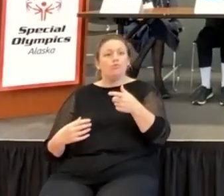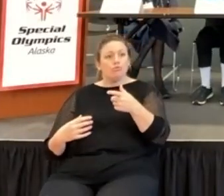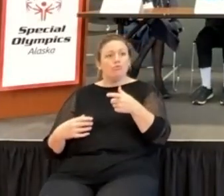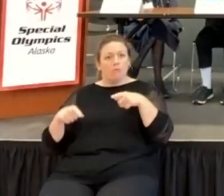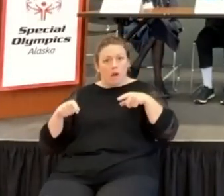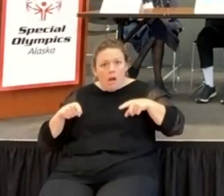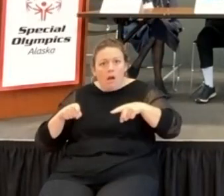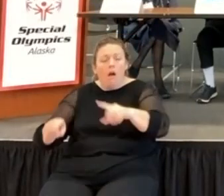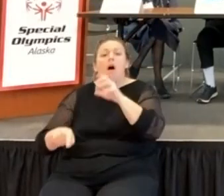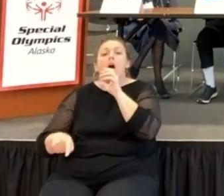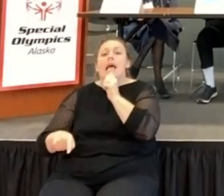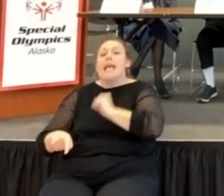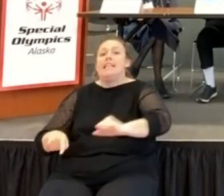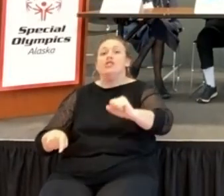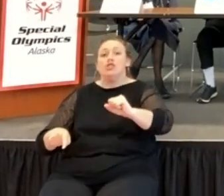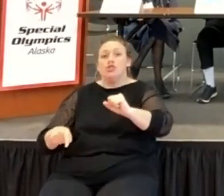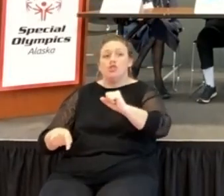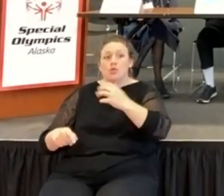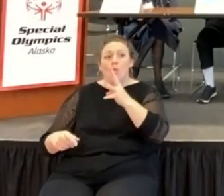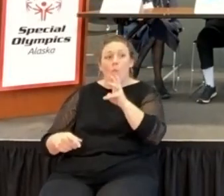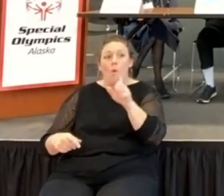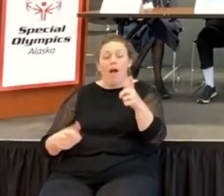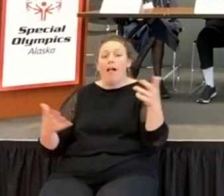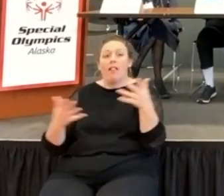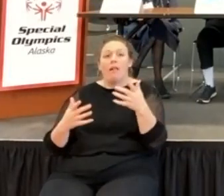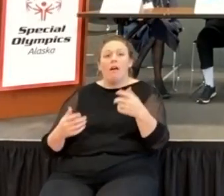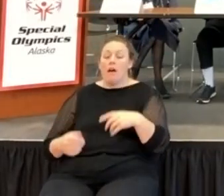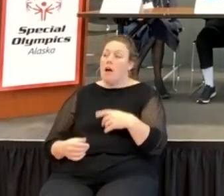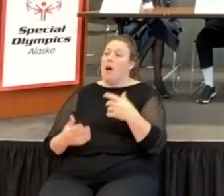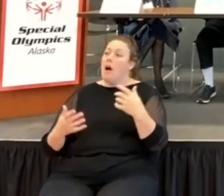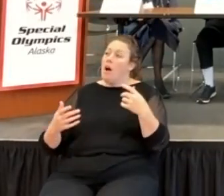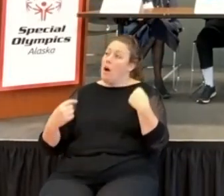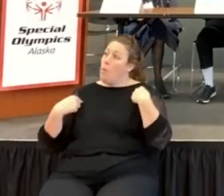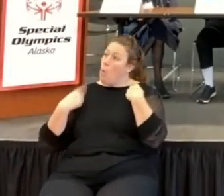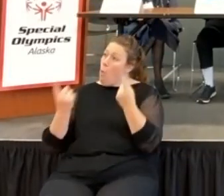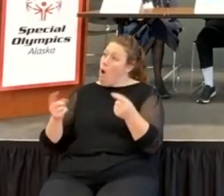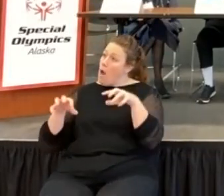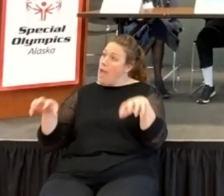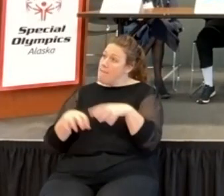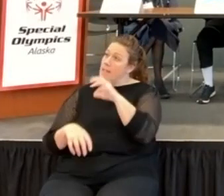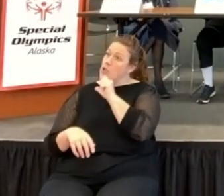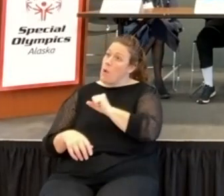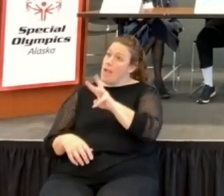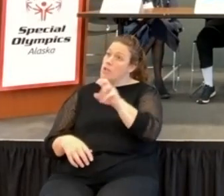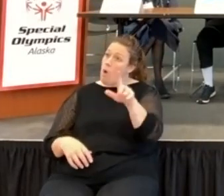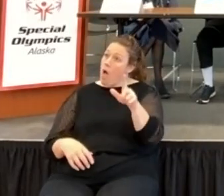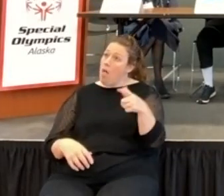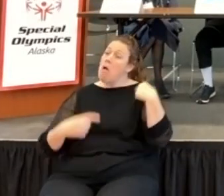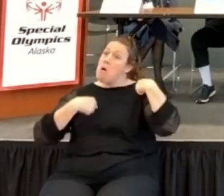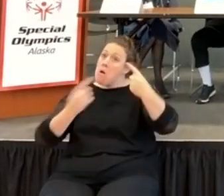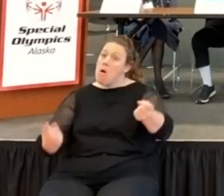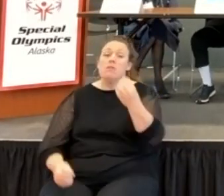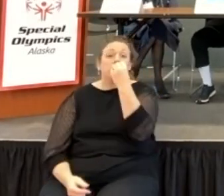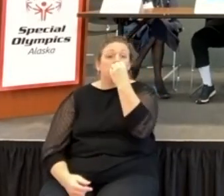lifetime? What are some things that I've done to age well? eating healthy, buying